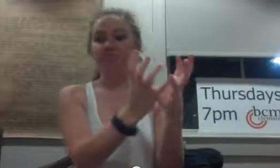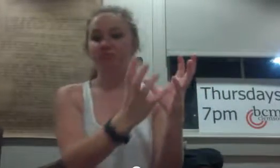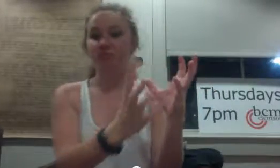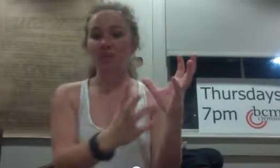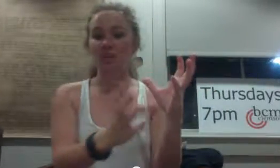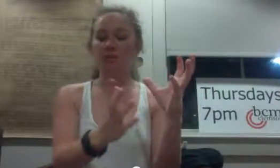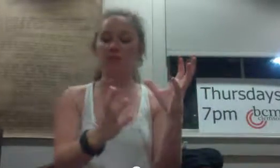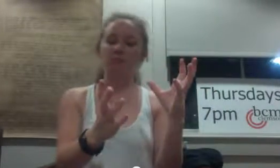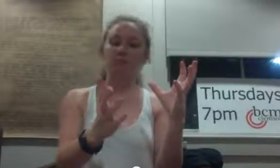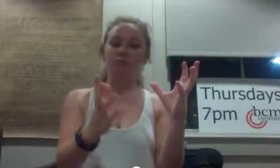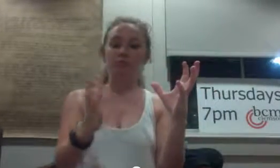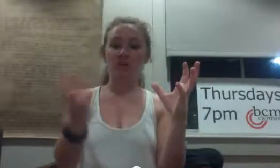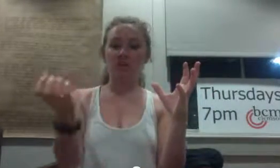in all kinds of life,